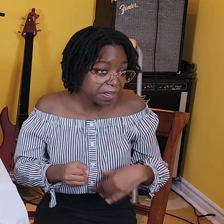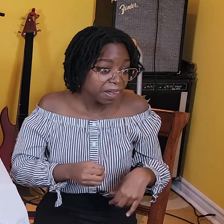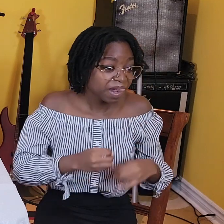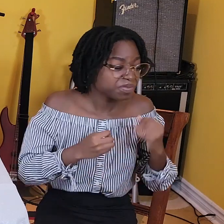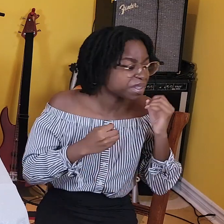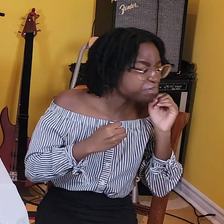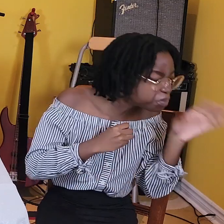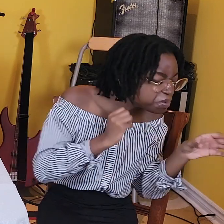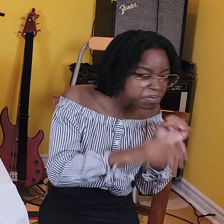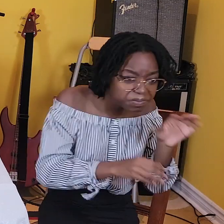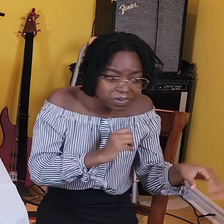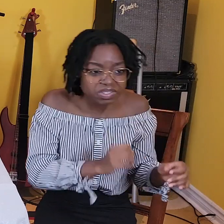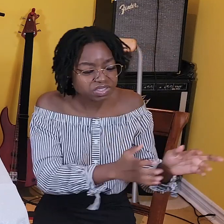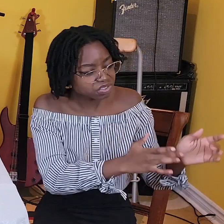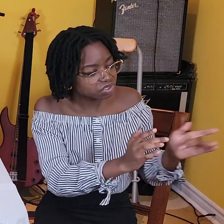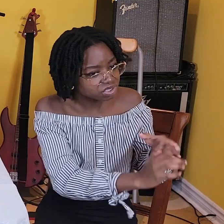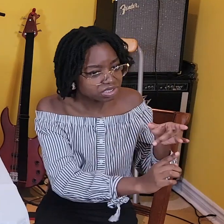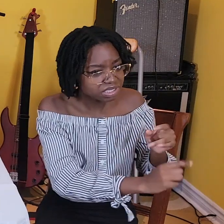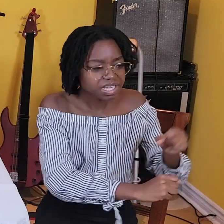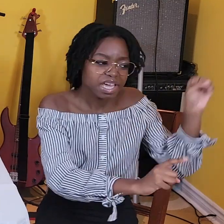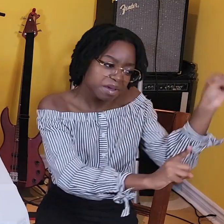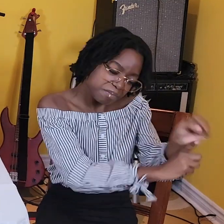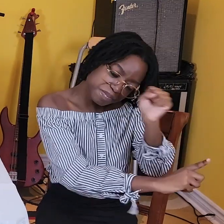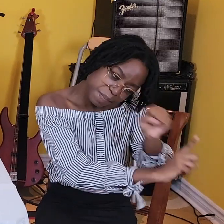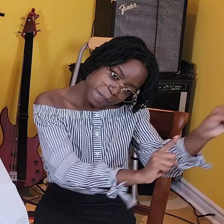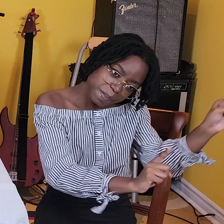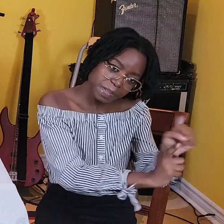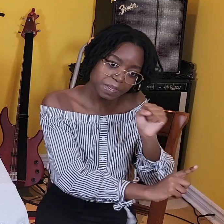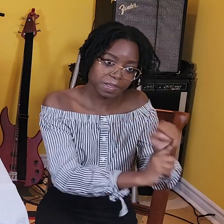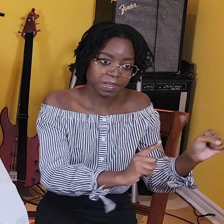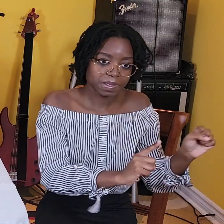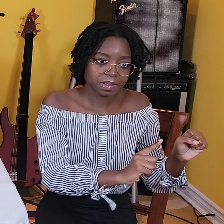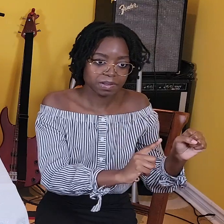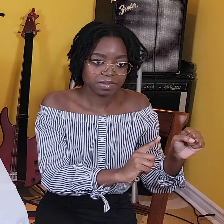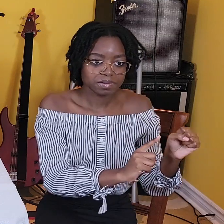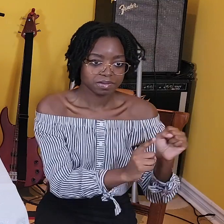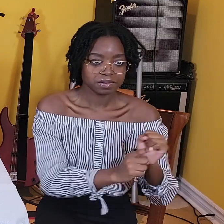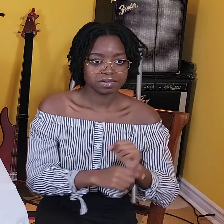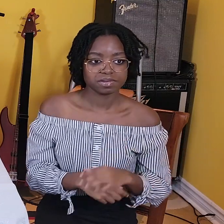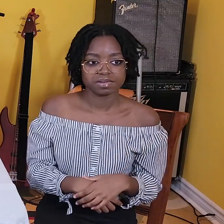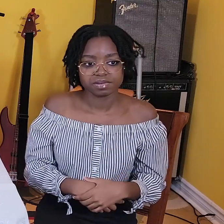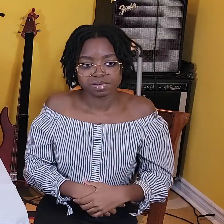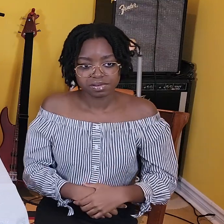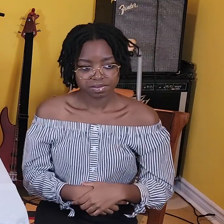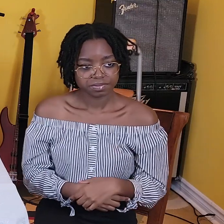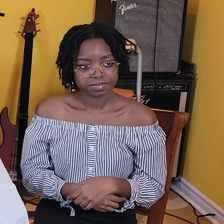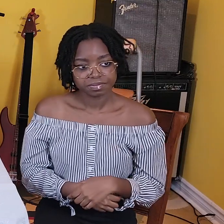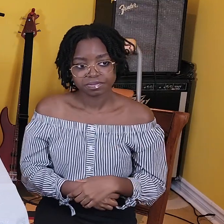saying, "Prophesy to us, Christ, who is the one who struck you?"